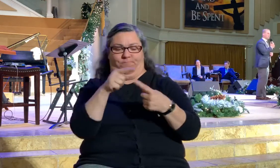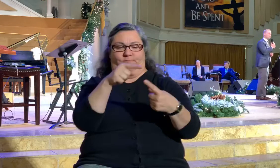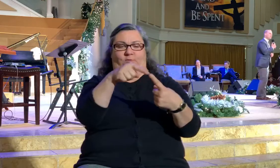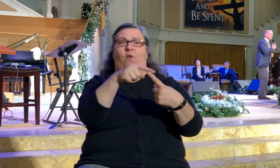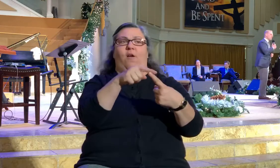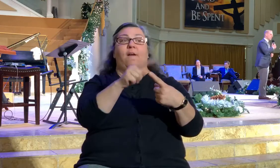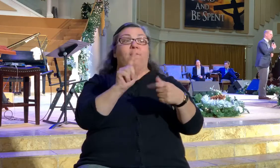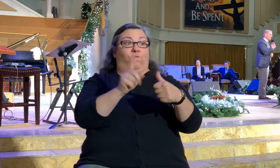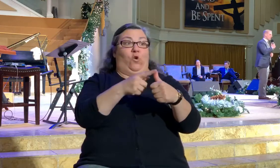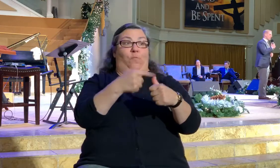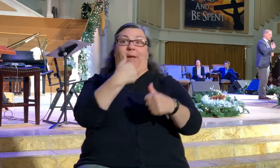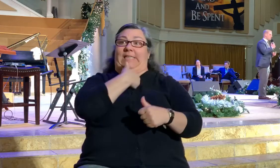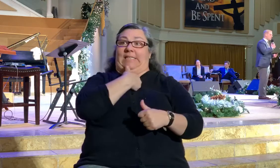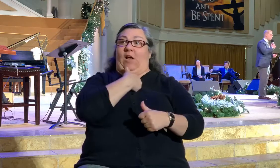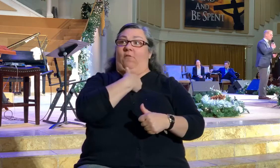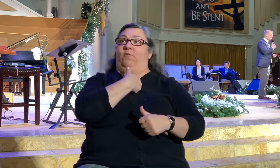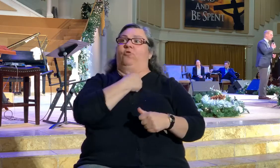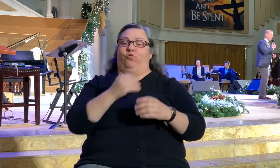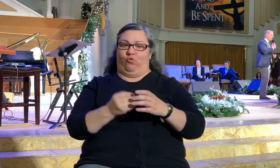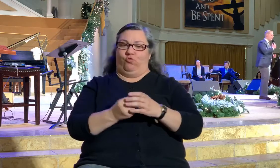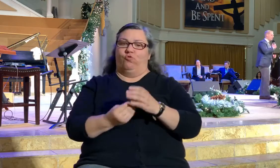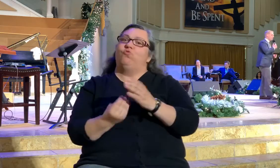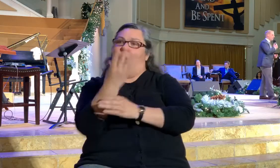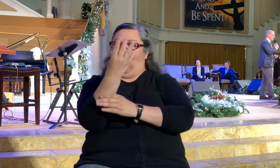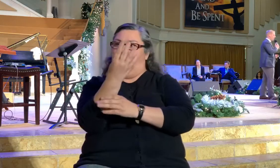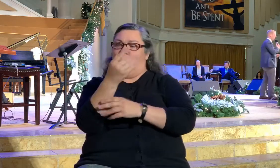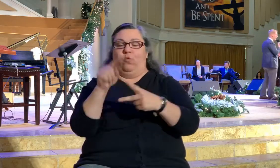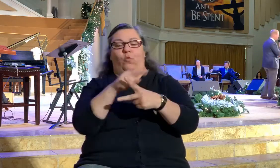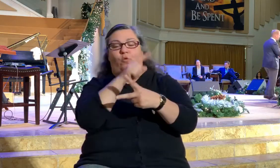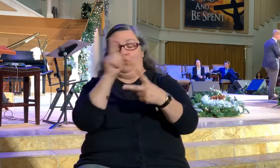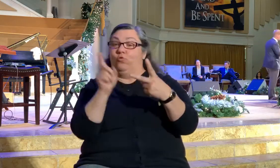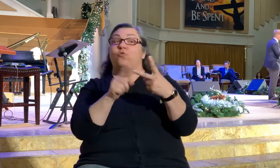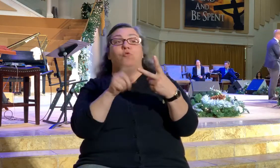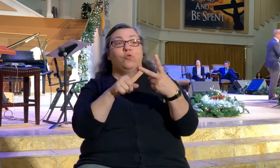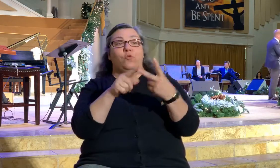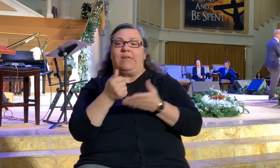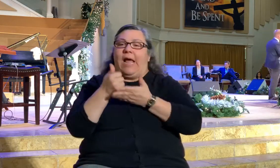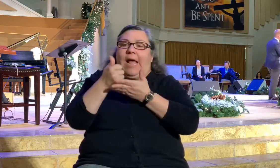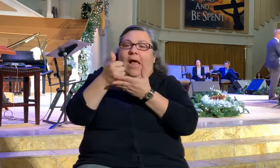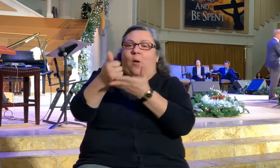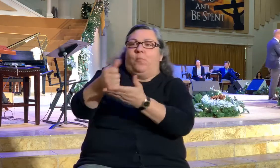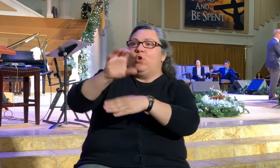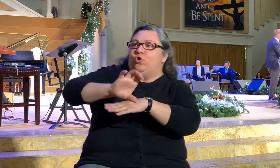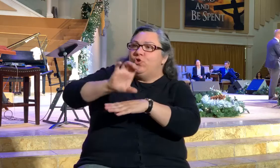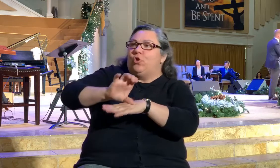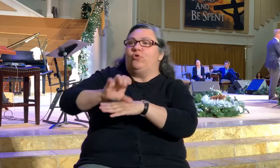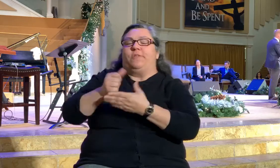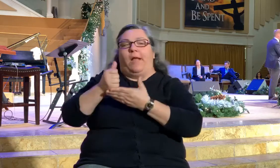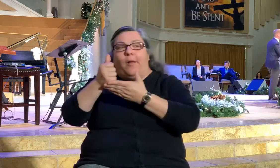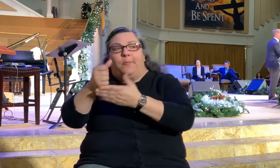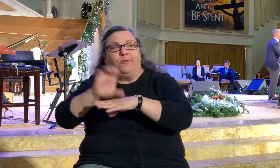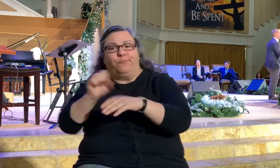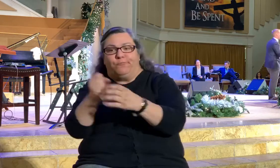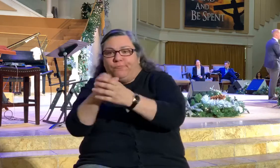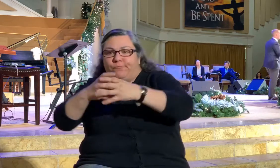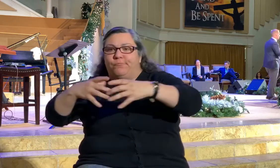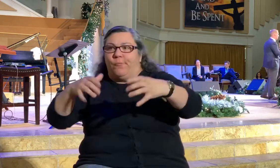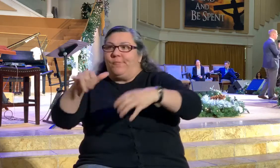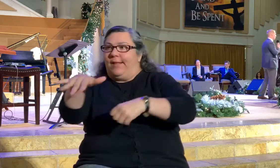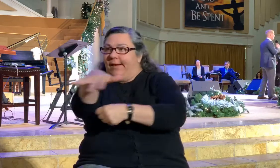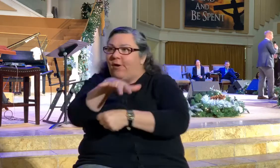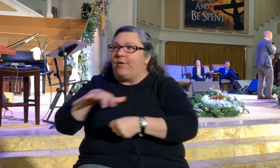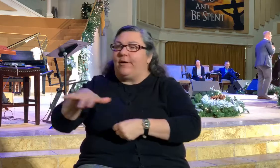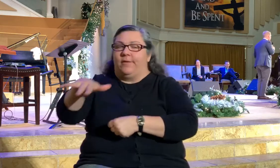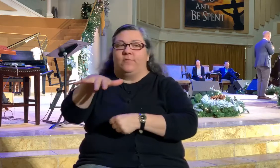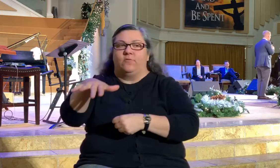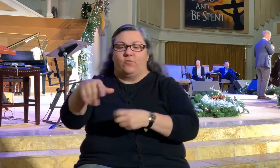grow, and then two, to be a help to the church there and help the church grow there. And